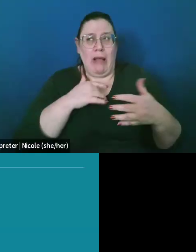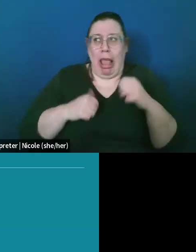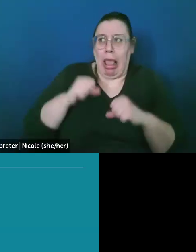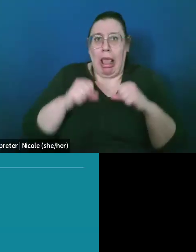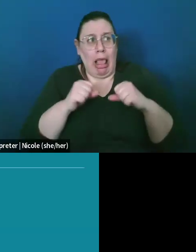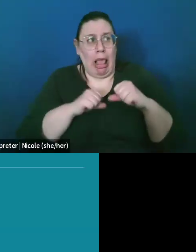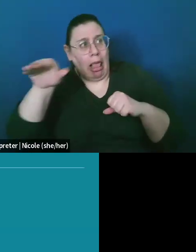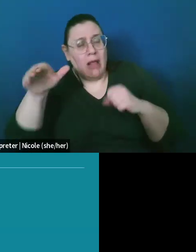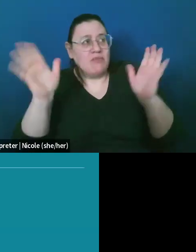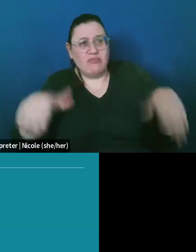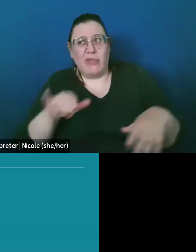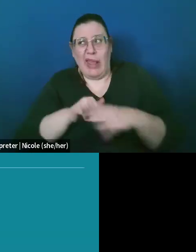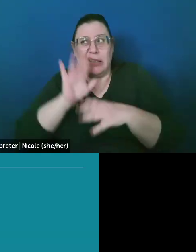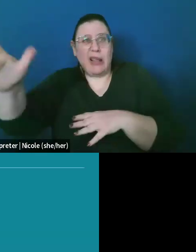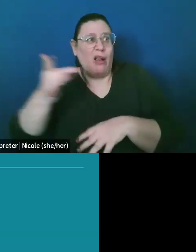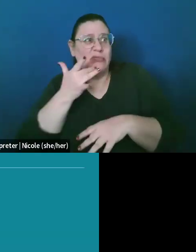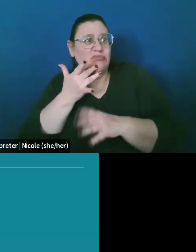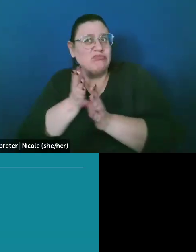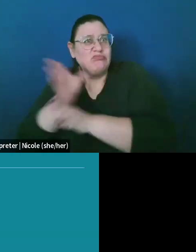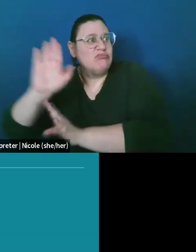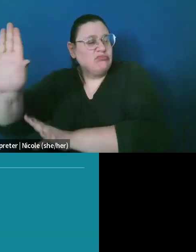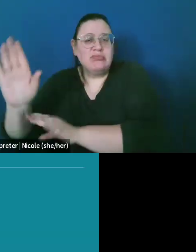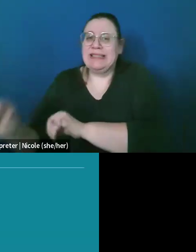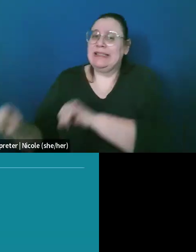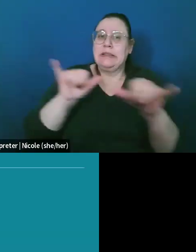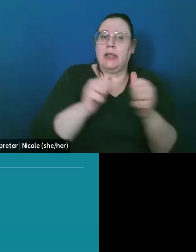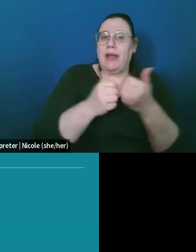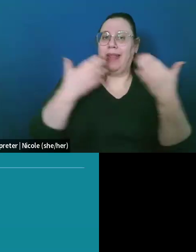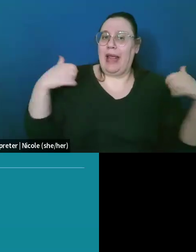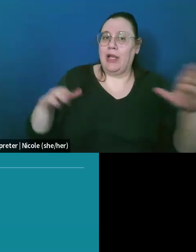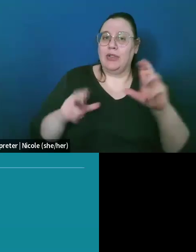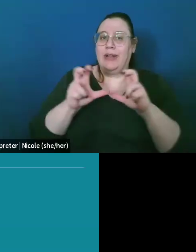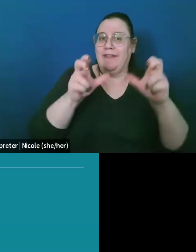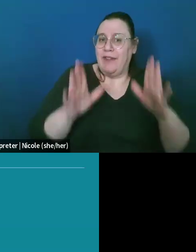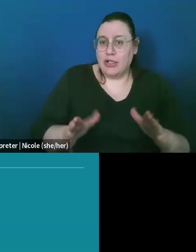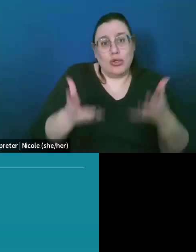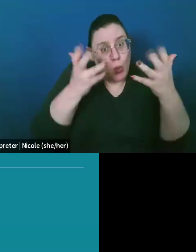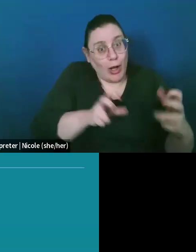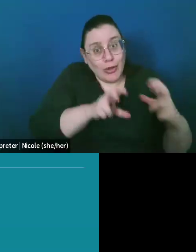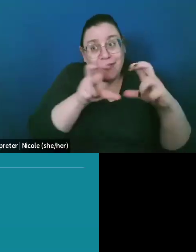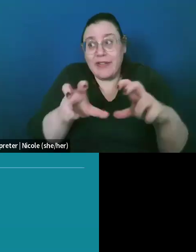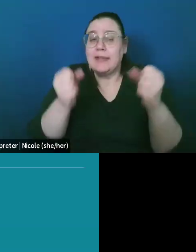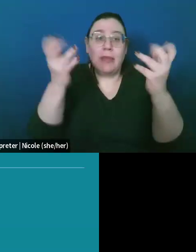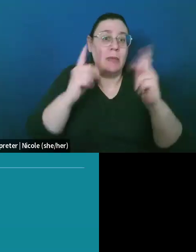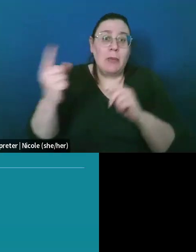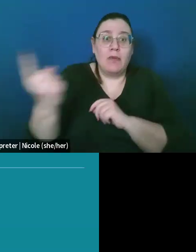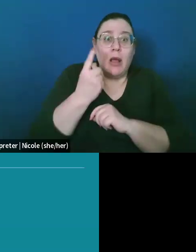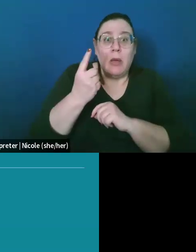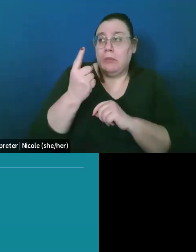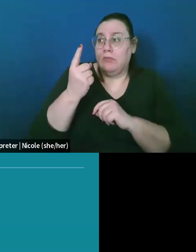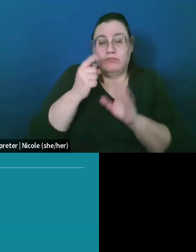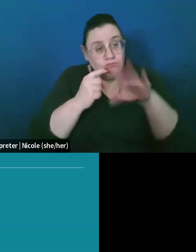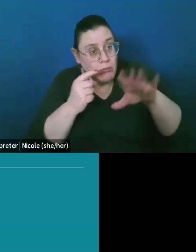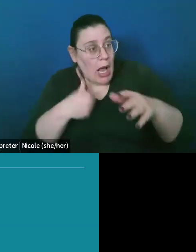bothering them. Like that's their whole thing. So same thing with angel investors. They want to invest. A lot of people have approached me just to saying that they